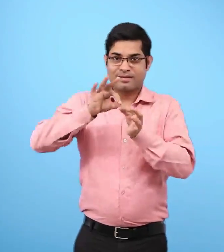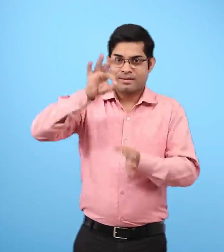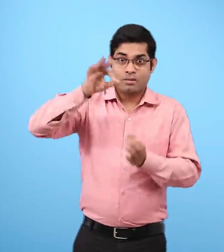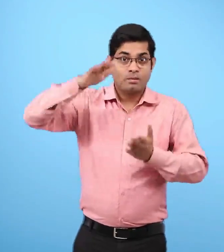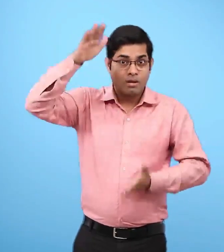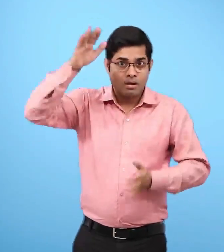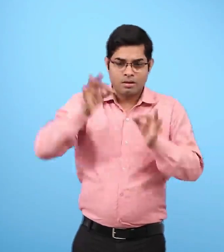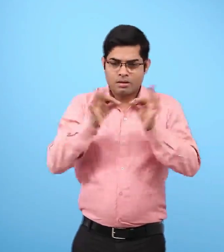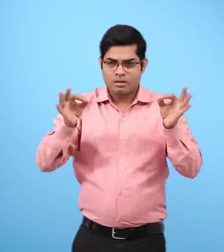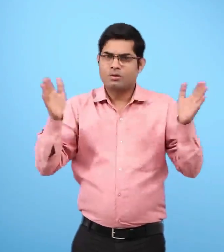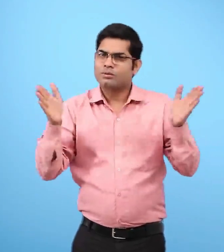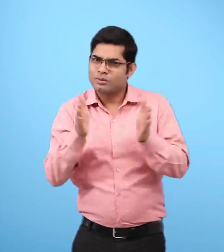Measurement.